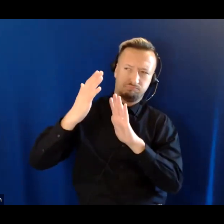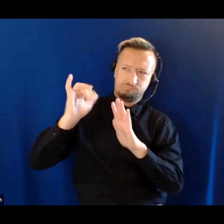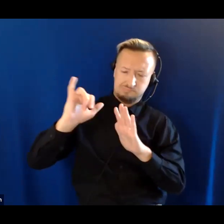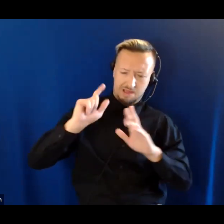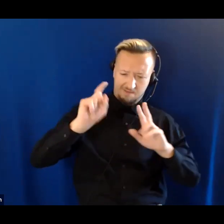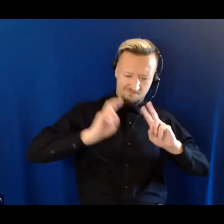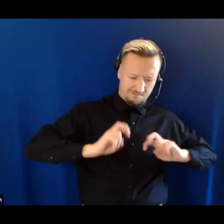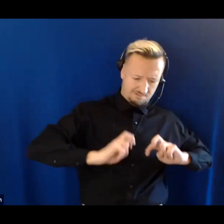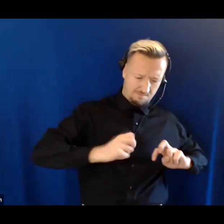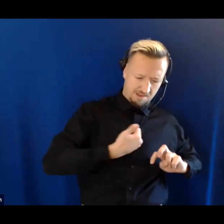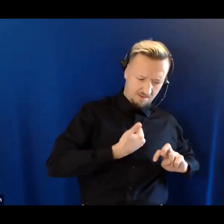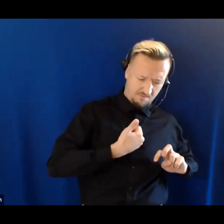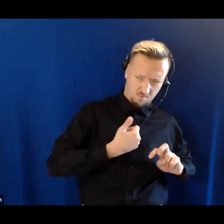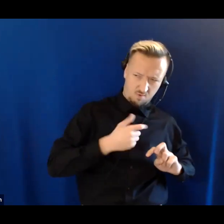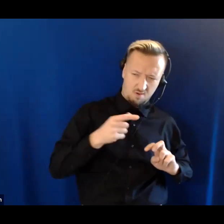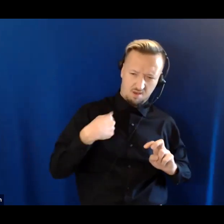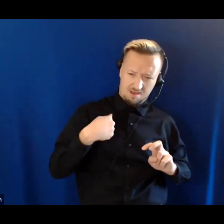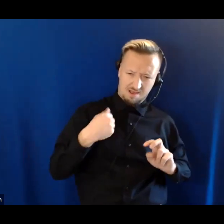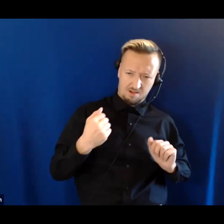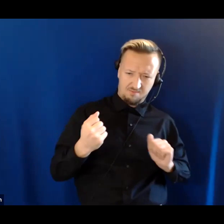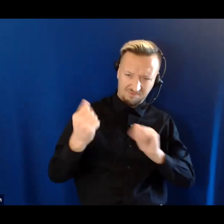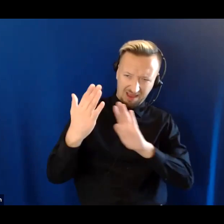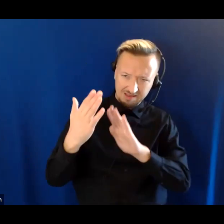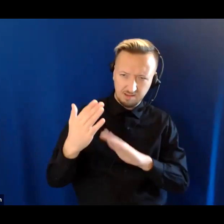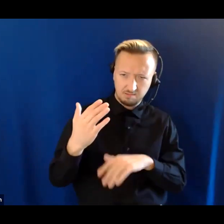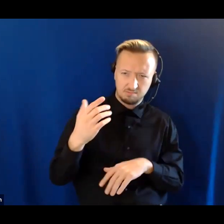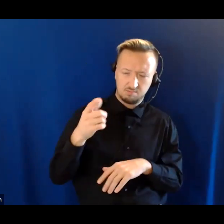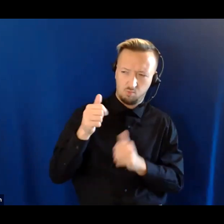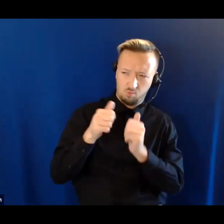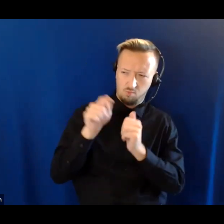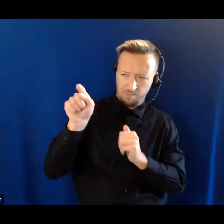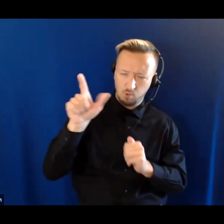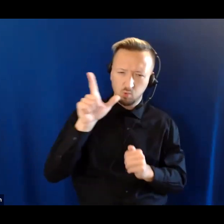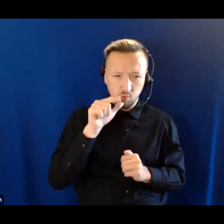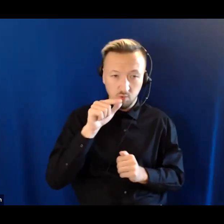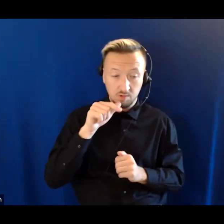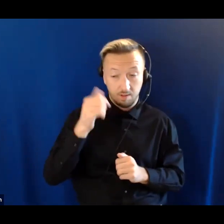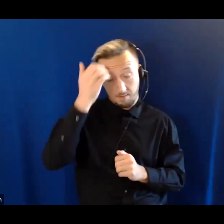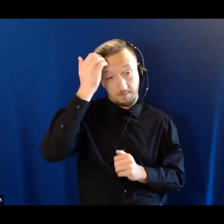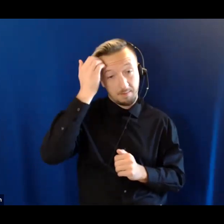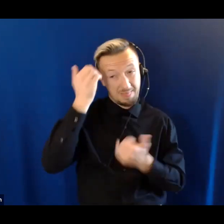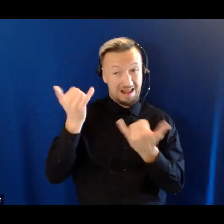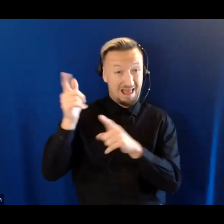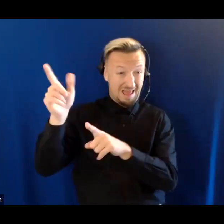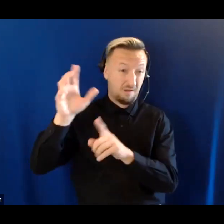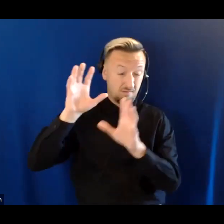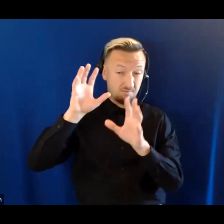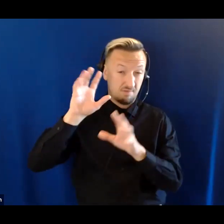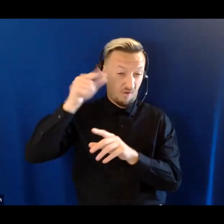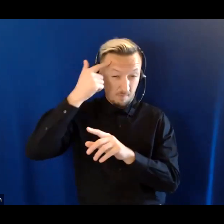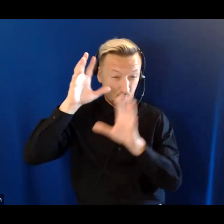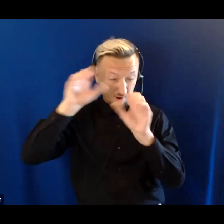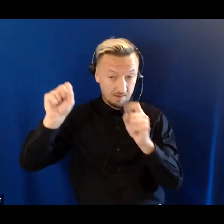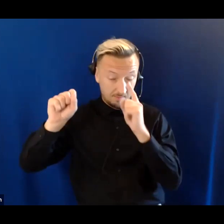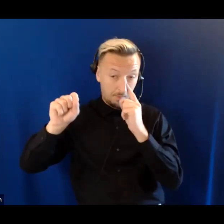about what we're facing and who we're facing. I view the administration that we currently have as a part of a lineage that has